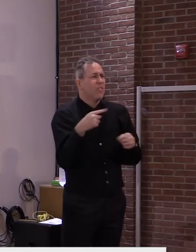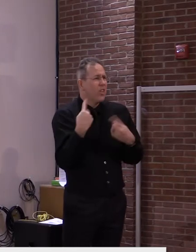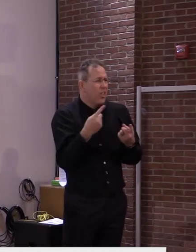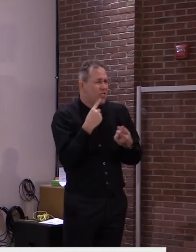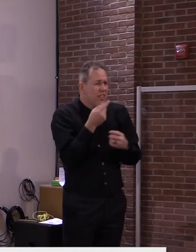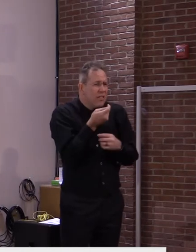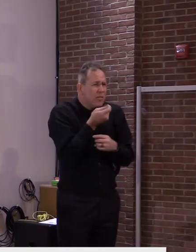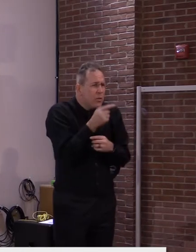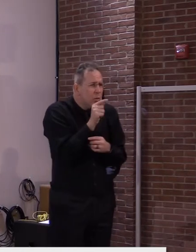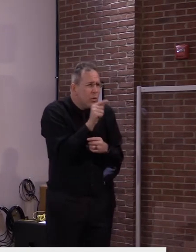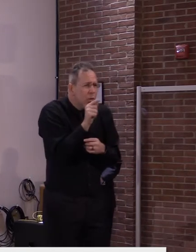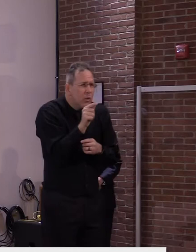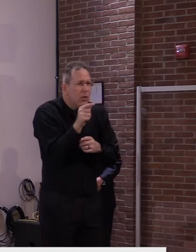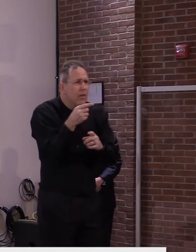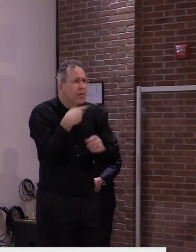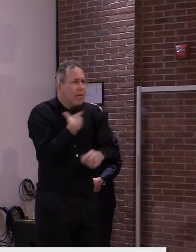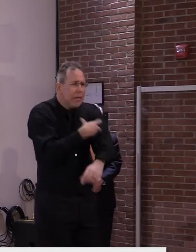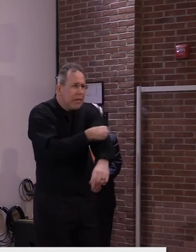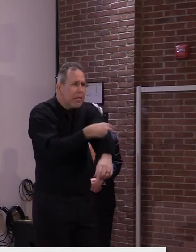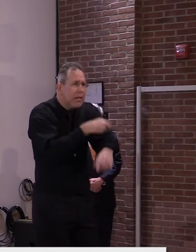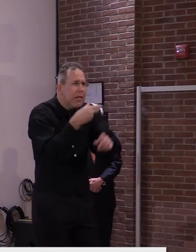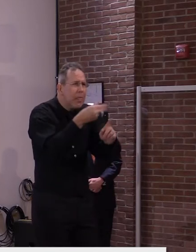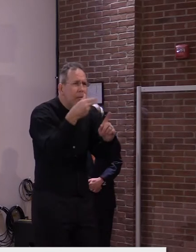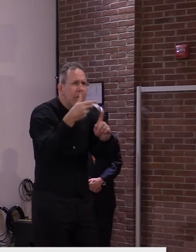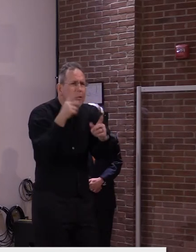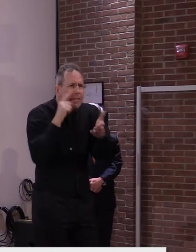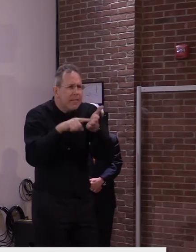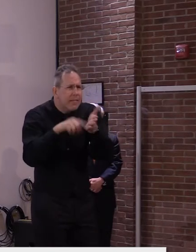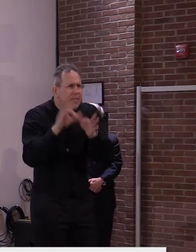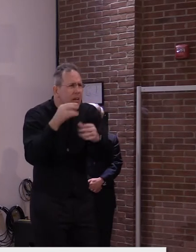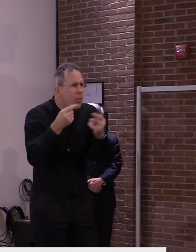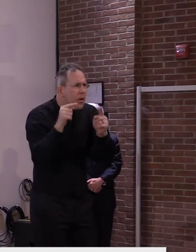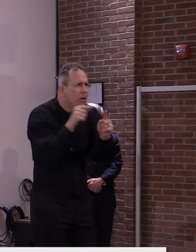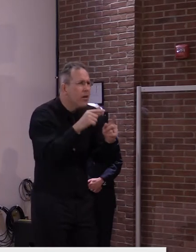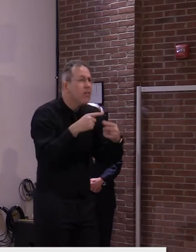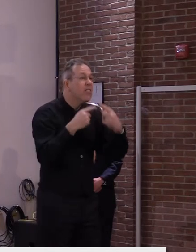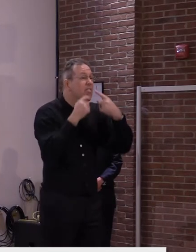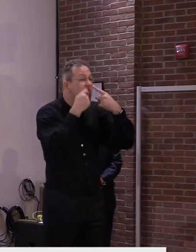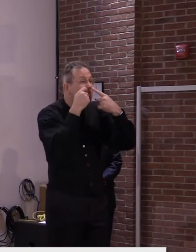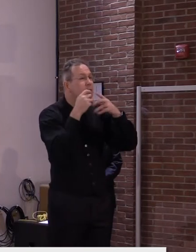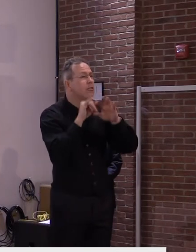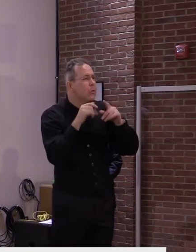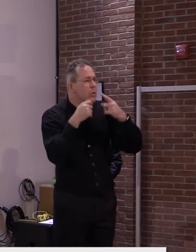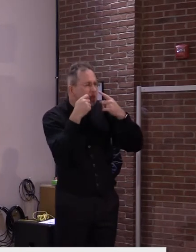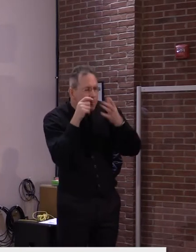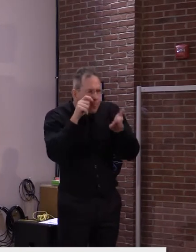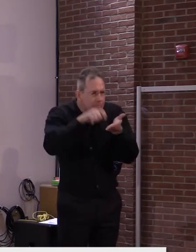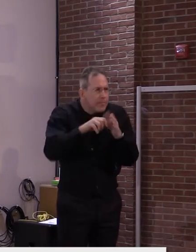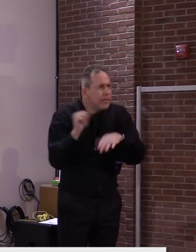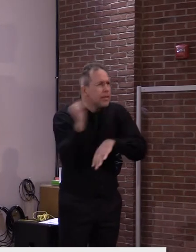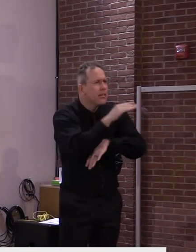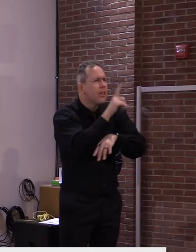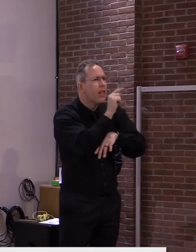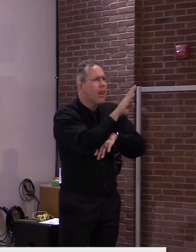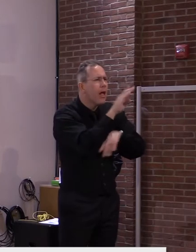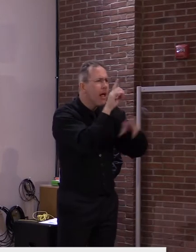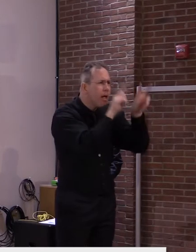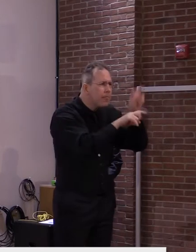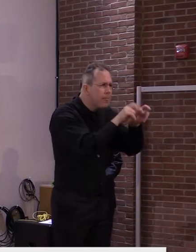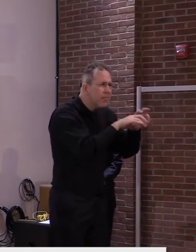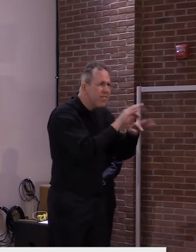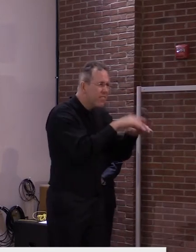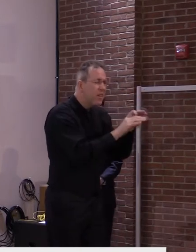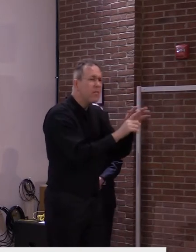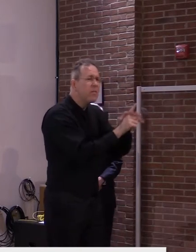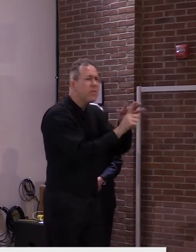positive PCR test being analyzed by the CDC for genome sequencing. But nothing that they've analyzed thus far has shown